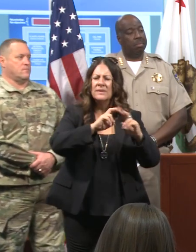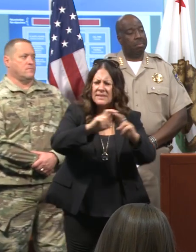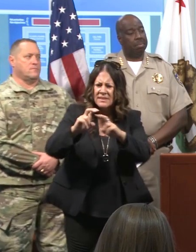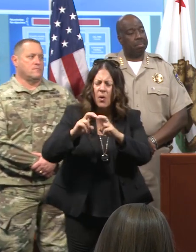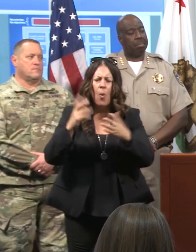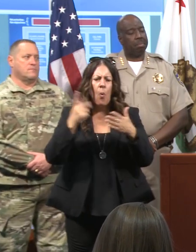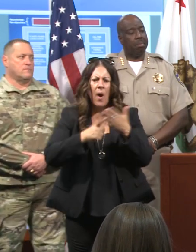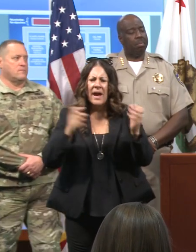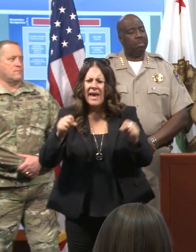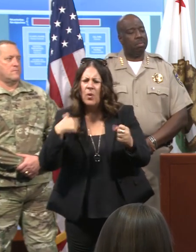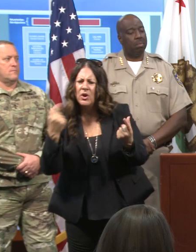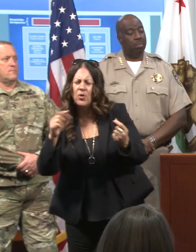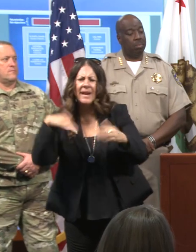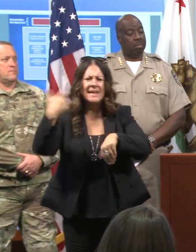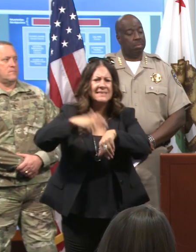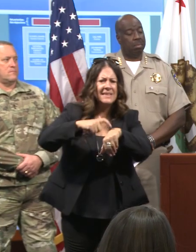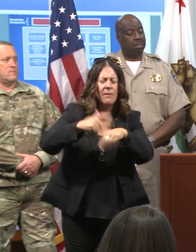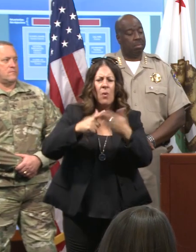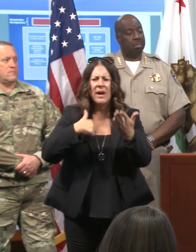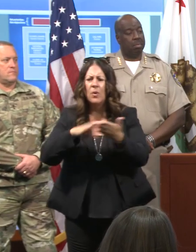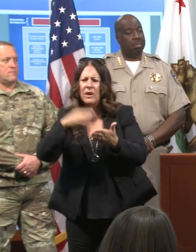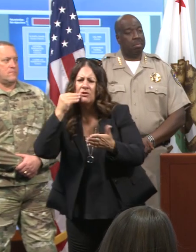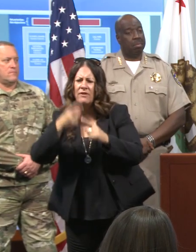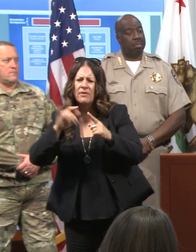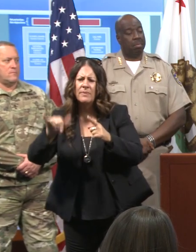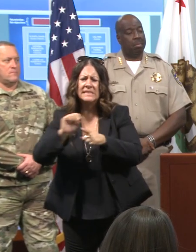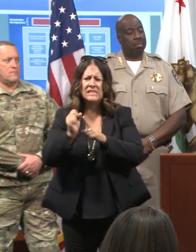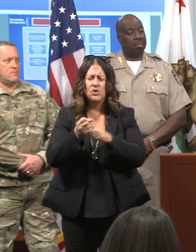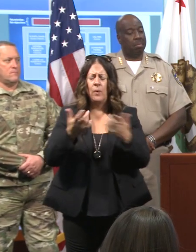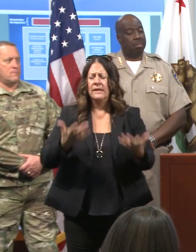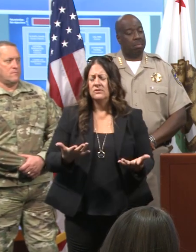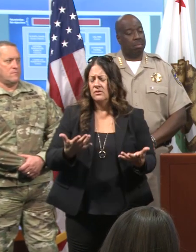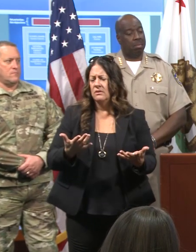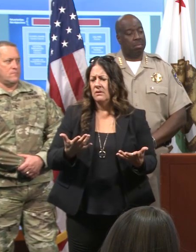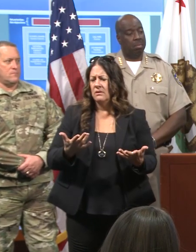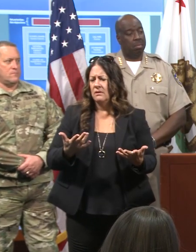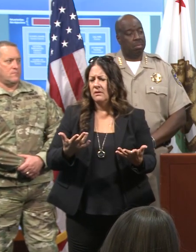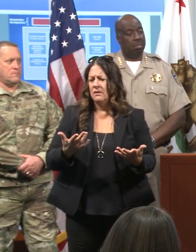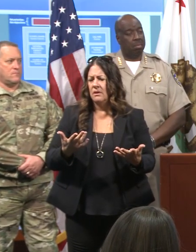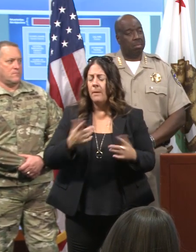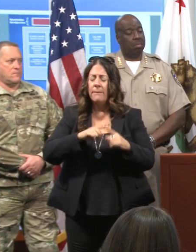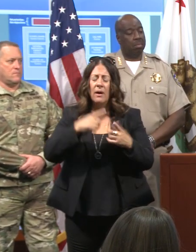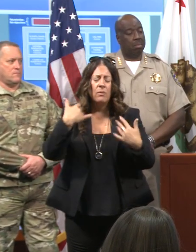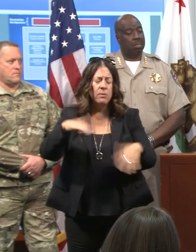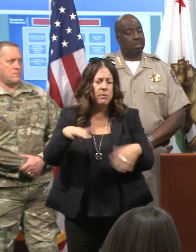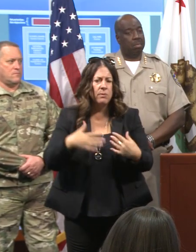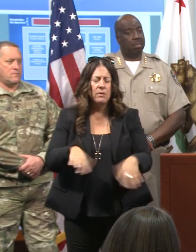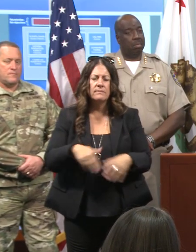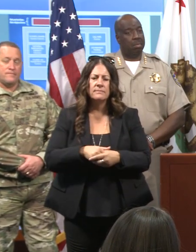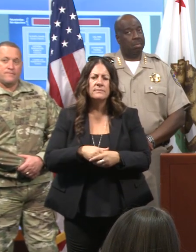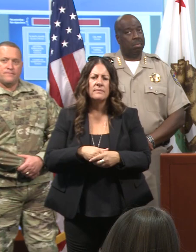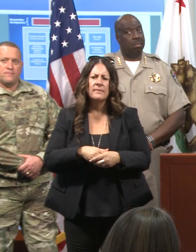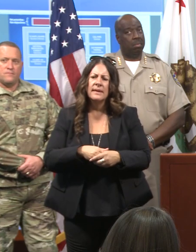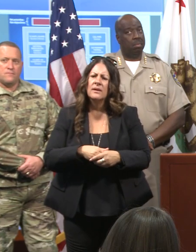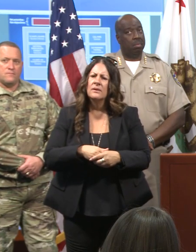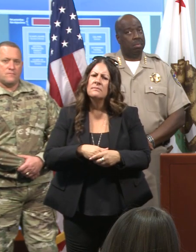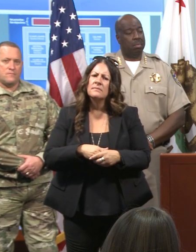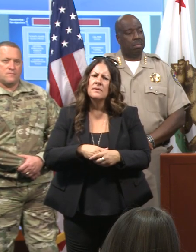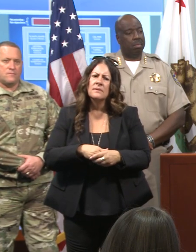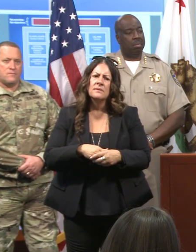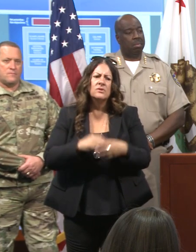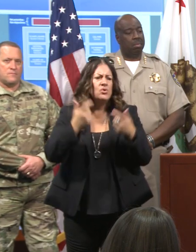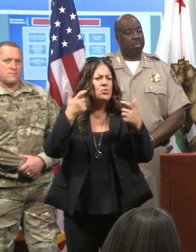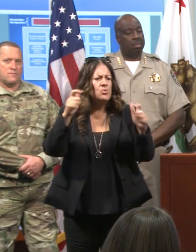there anything we can do differently? What can we learn from this? But a phenomenal effort was made and continues to be made